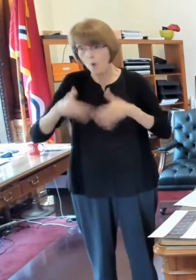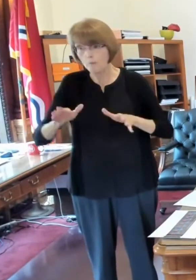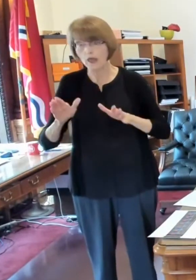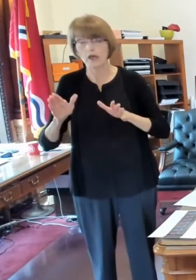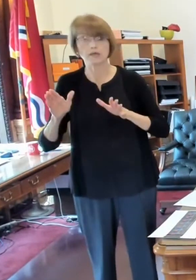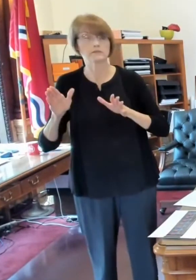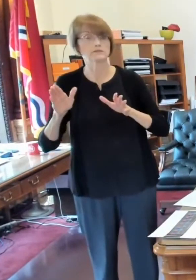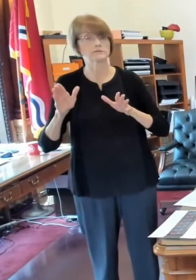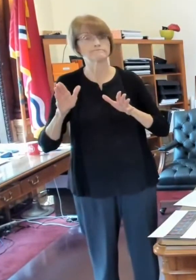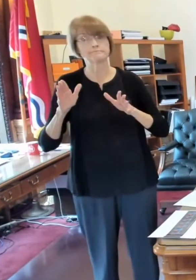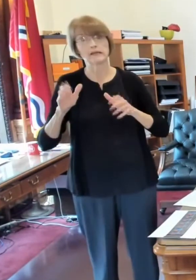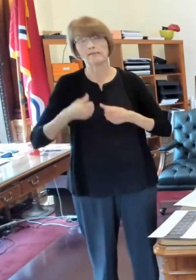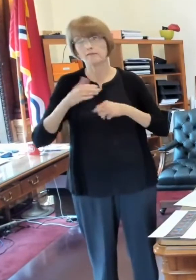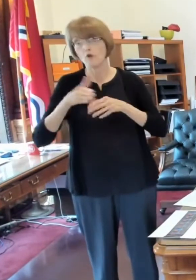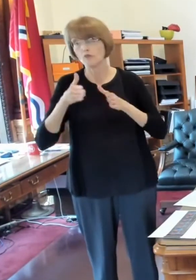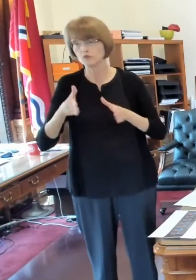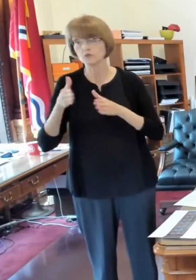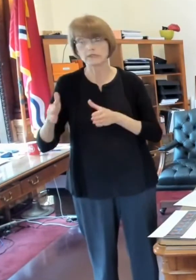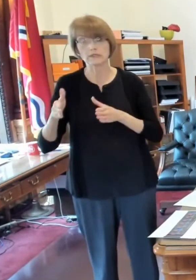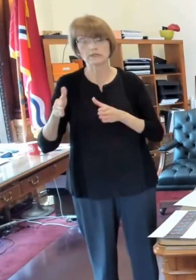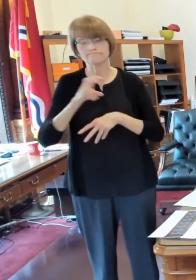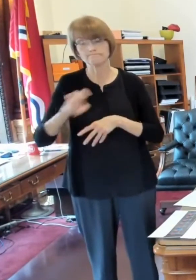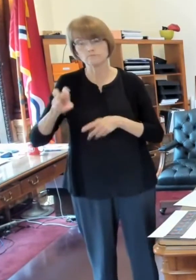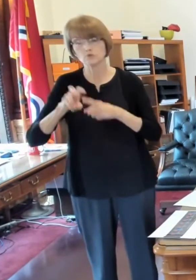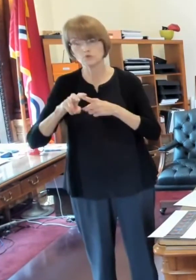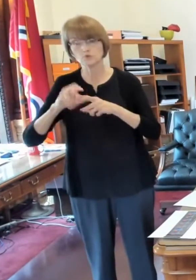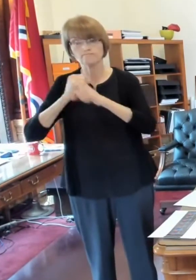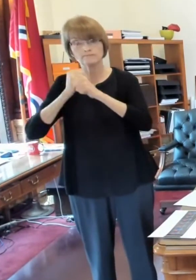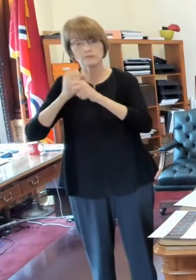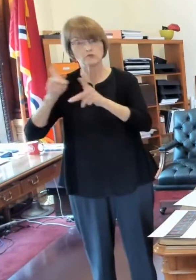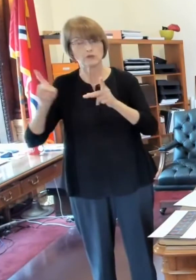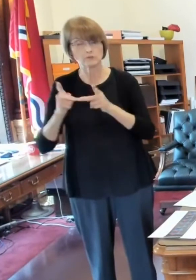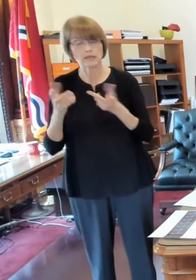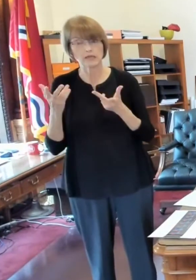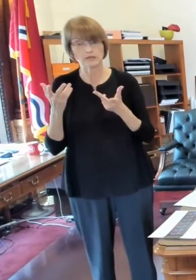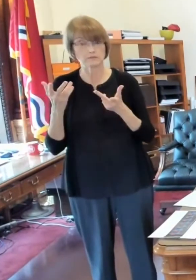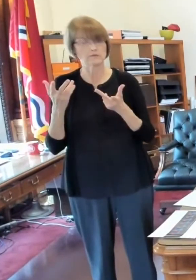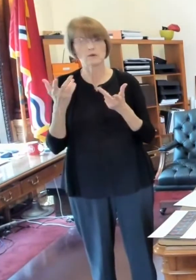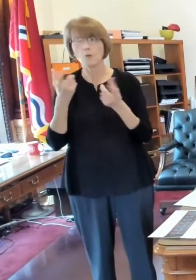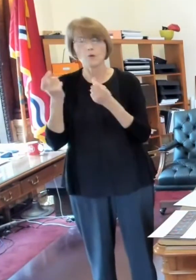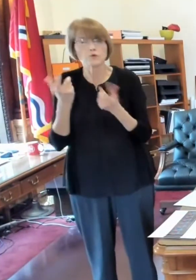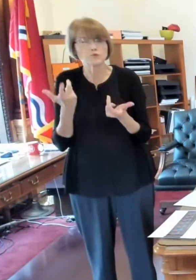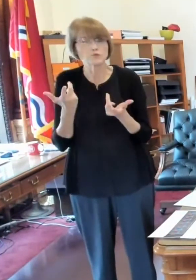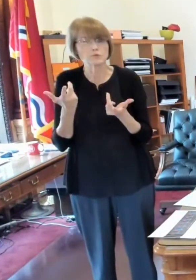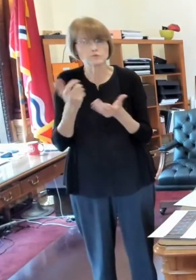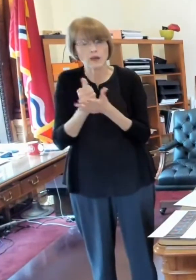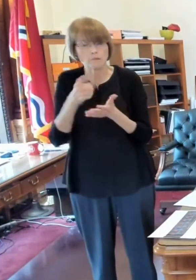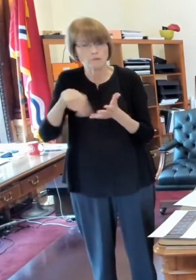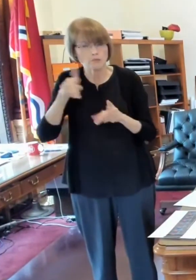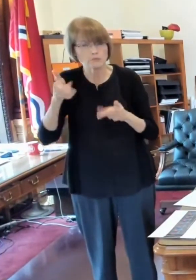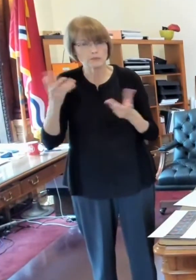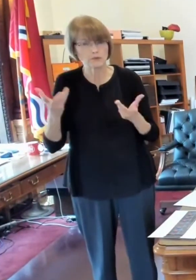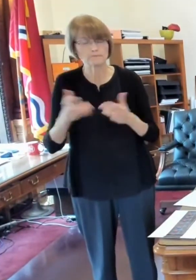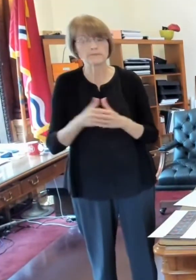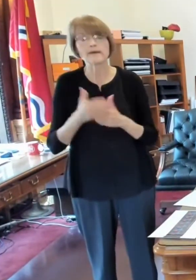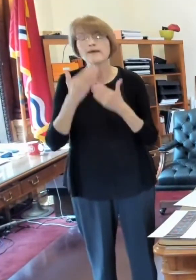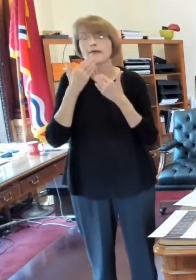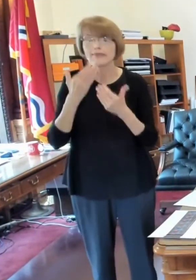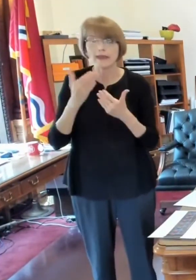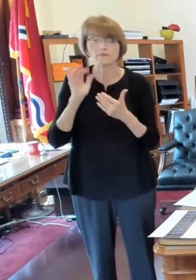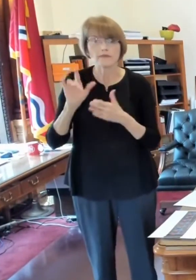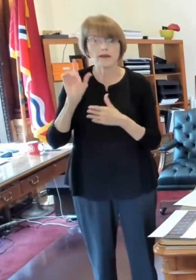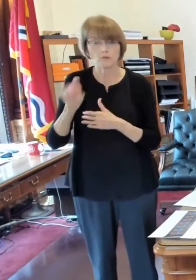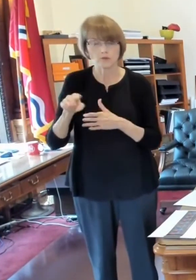that come along with COVID when you're homeless? Absolutely, Clarissa. Thank you for that question. So we work